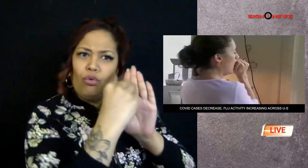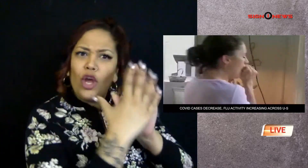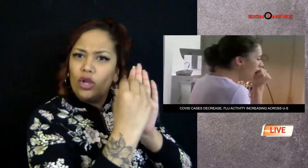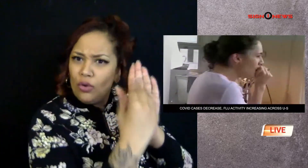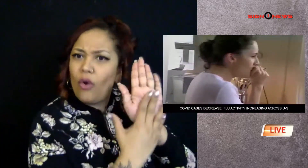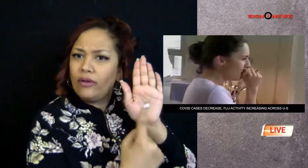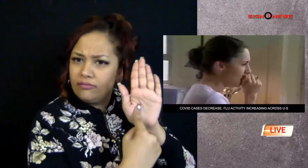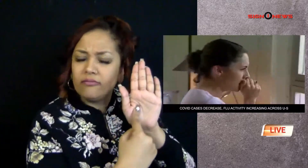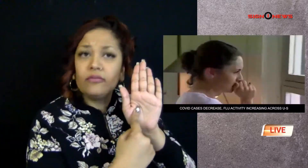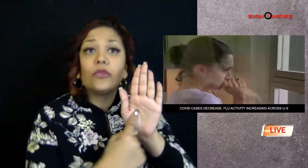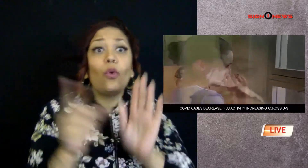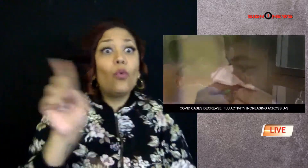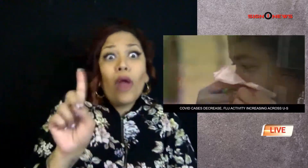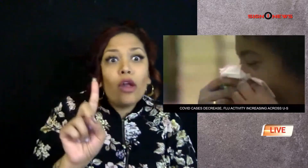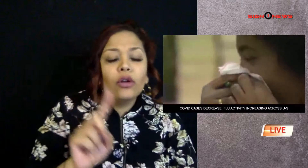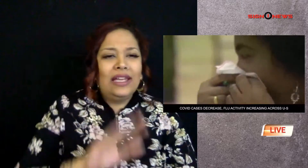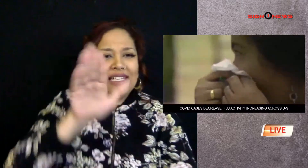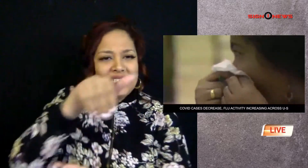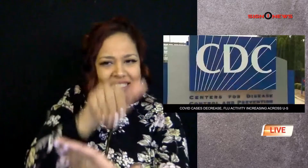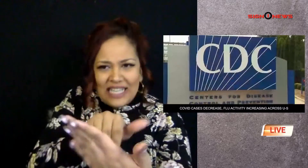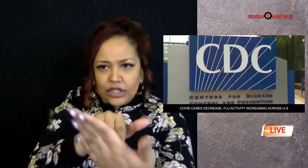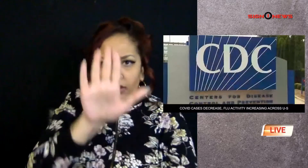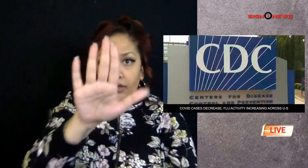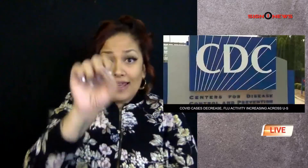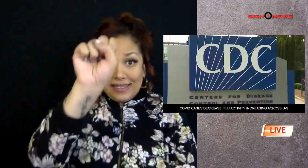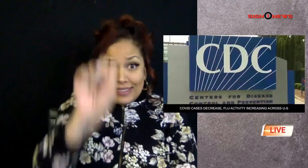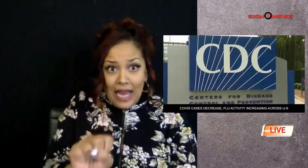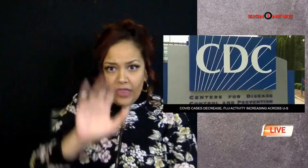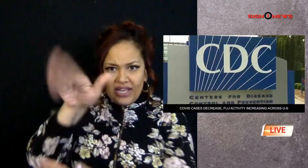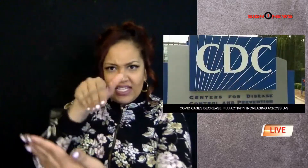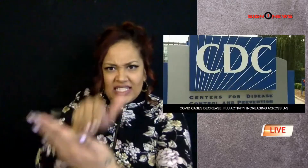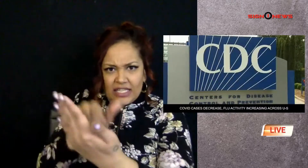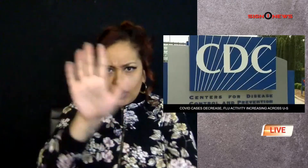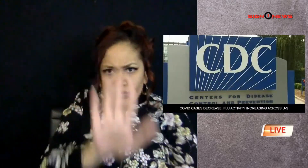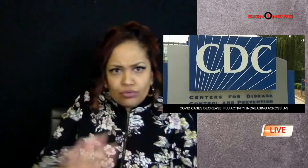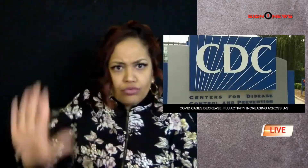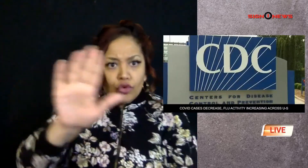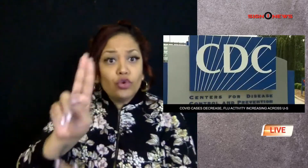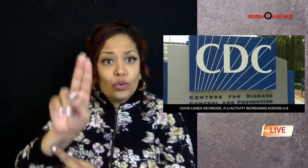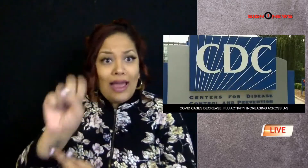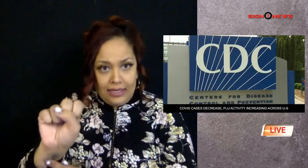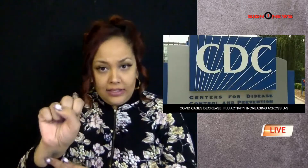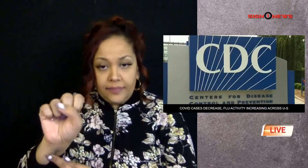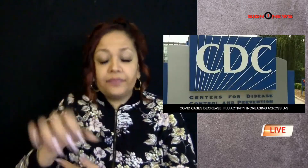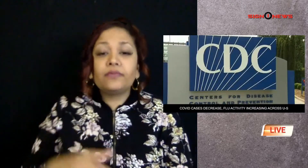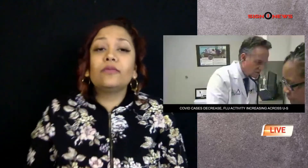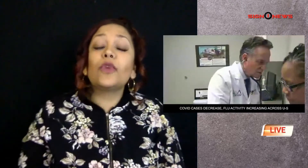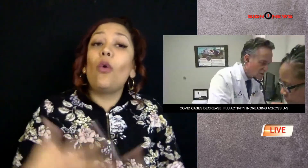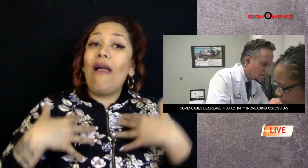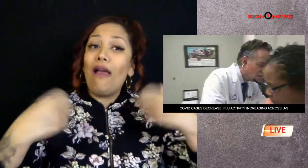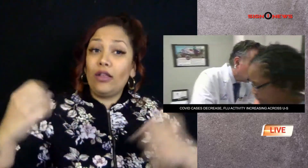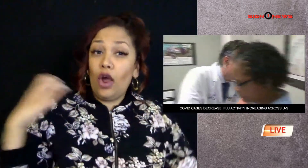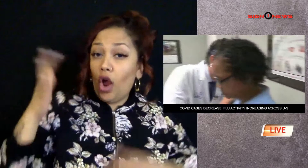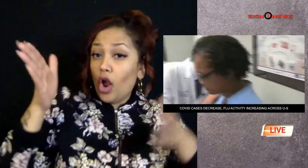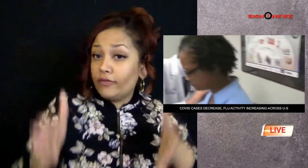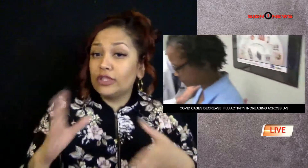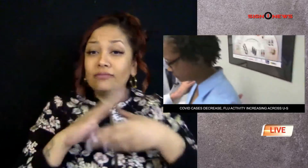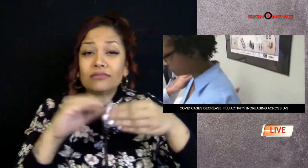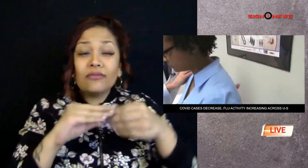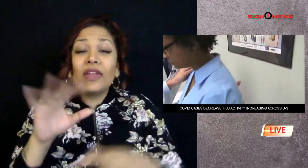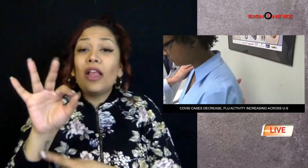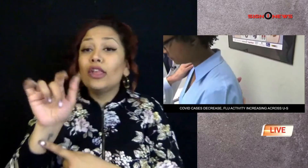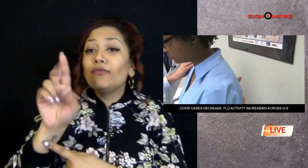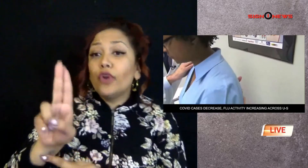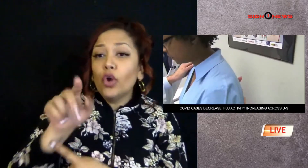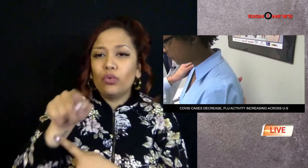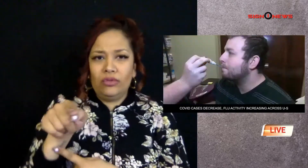The highest levels have been recorded in the central and south central regions of the United States.